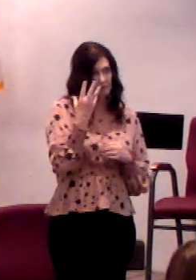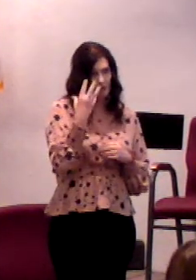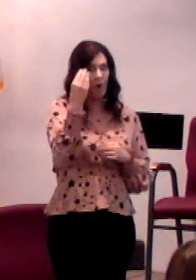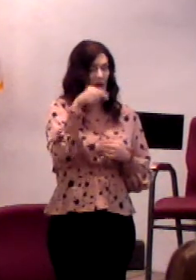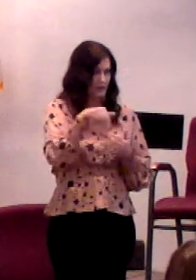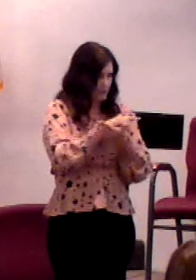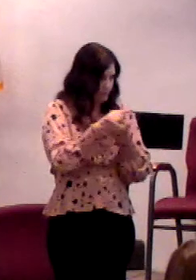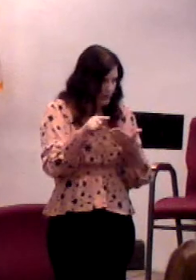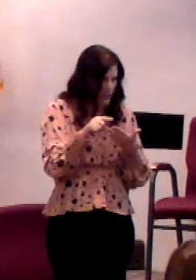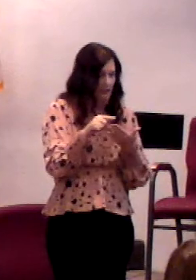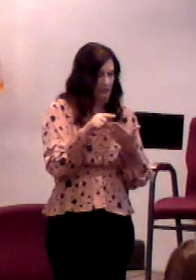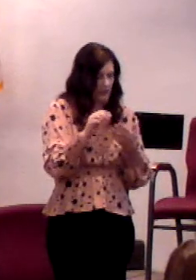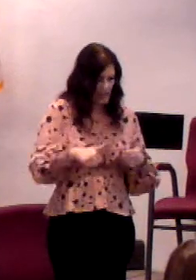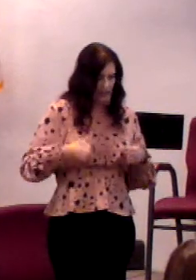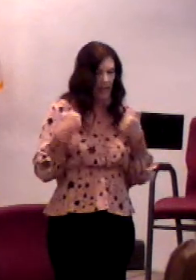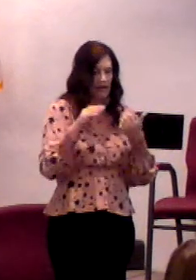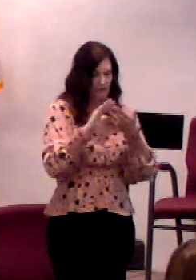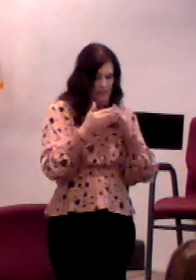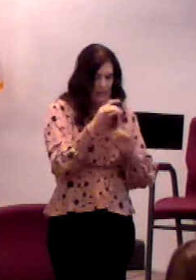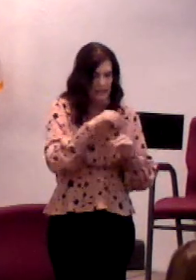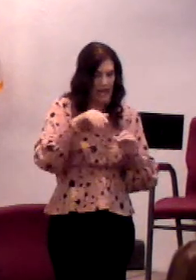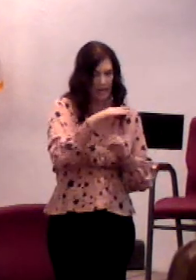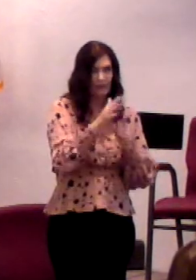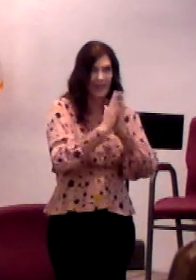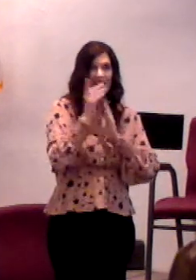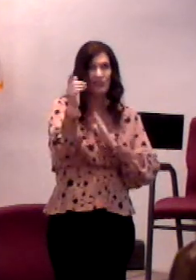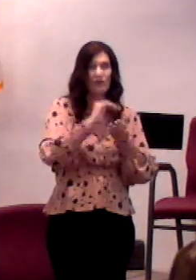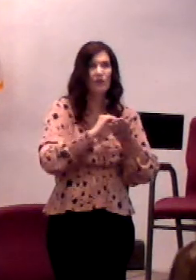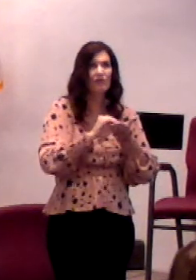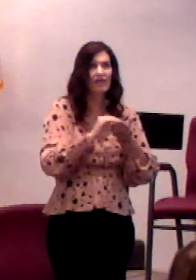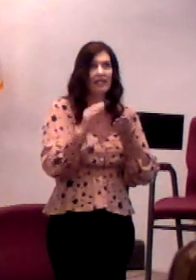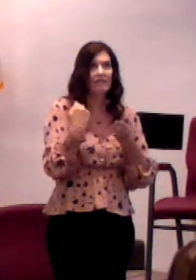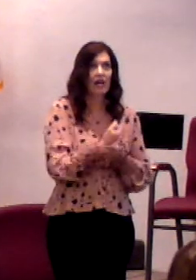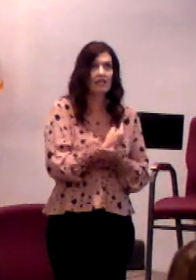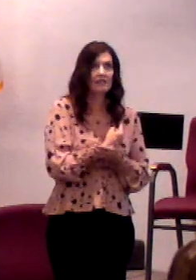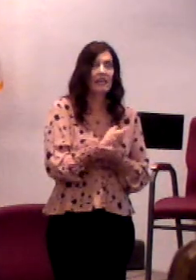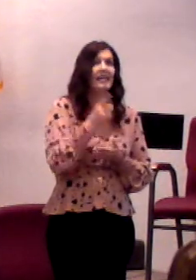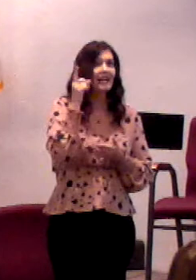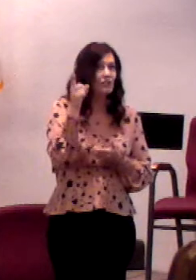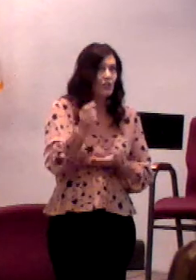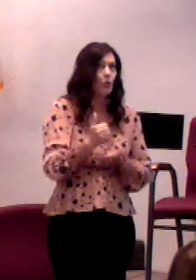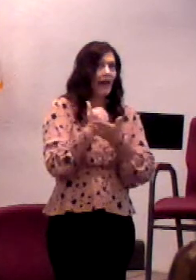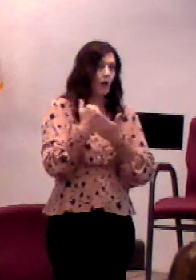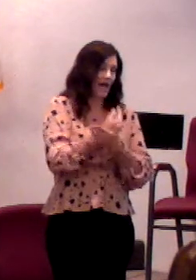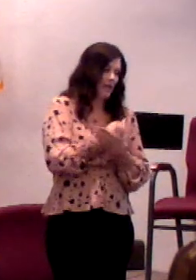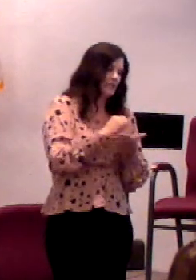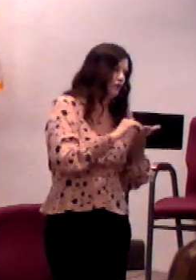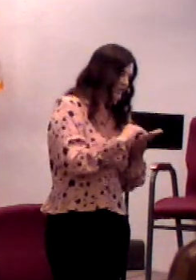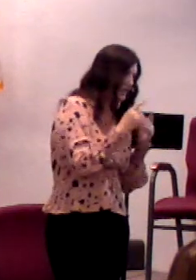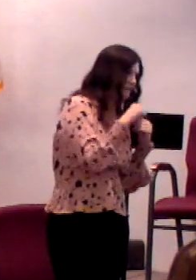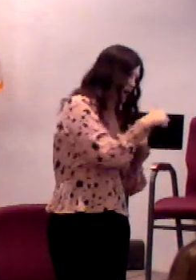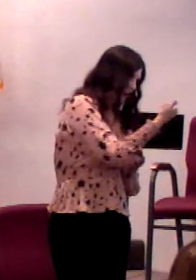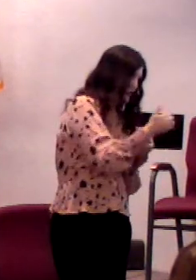you that you'll forgive us as you compel us to forgive others. And